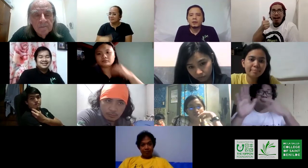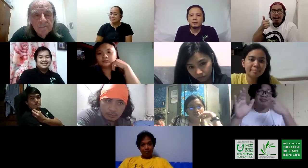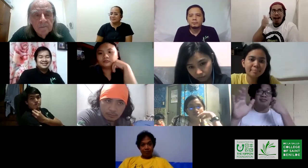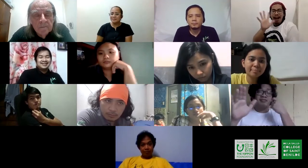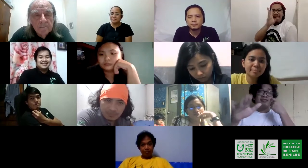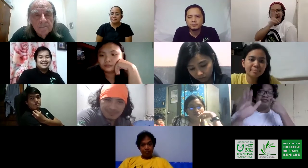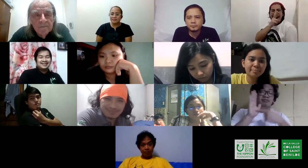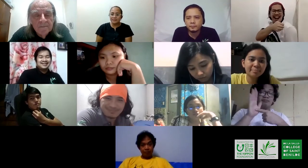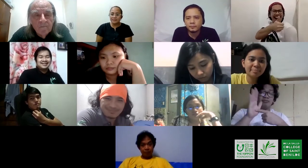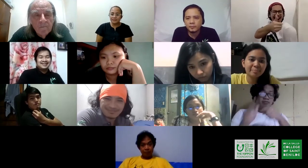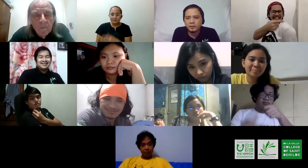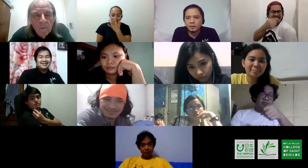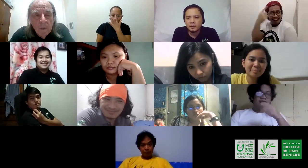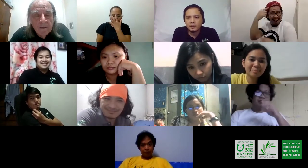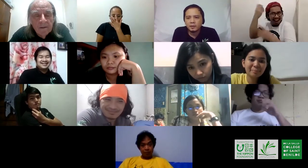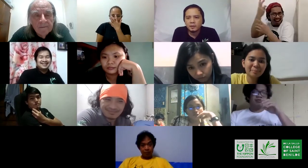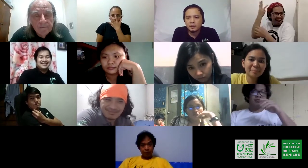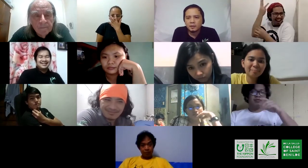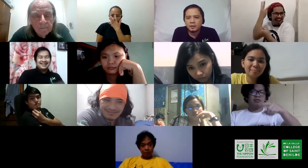Okay.